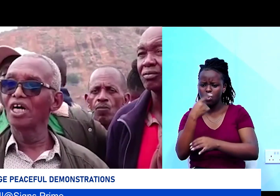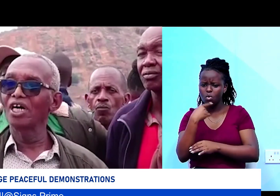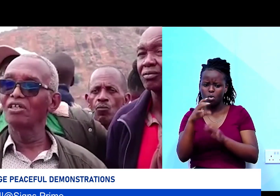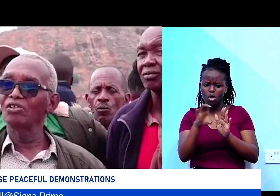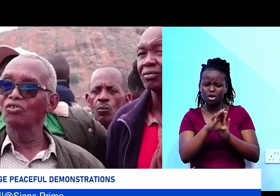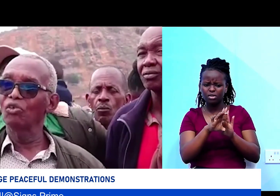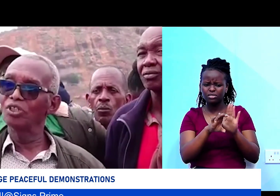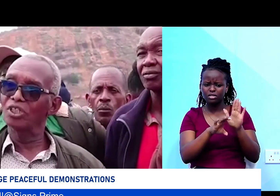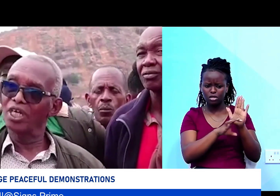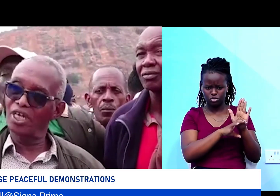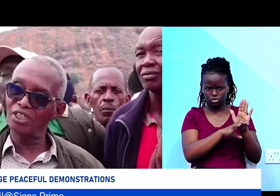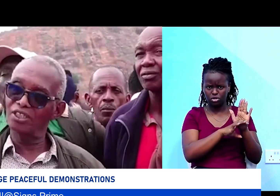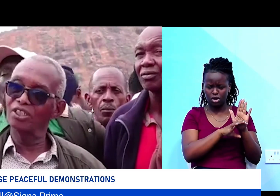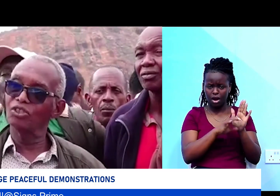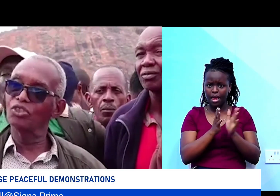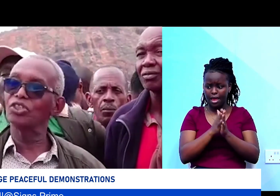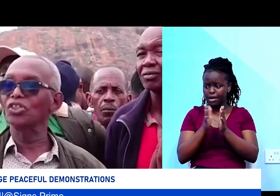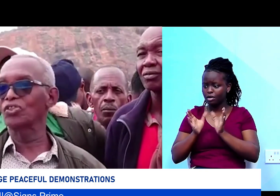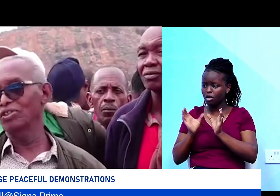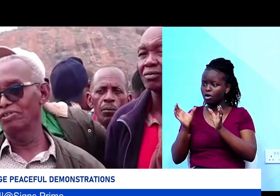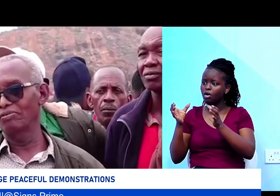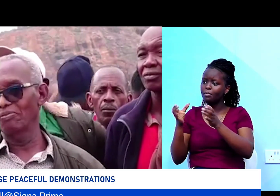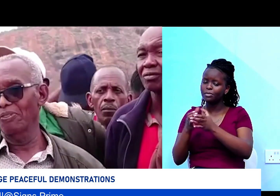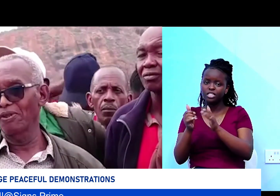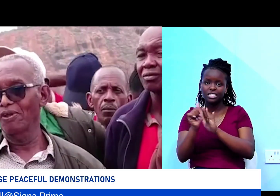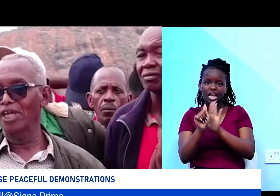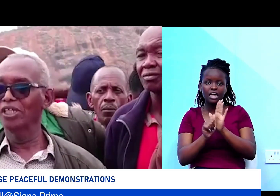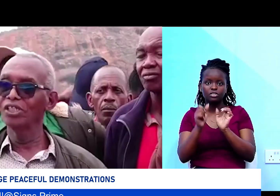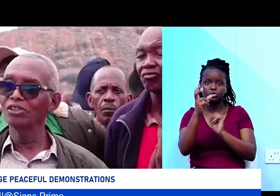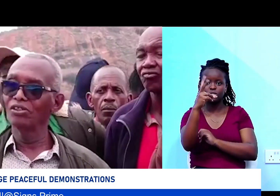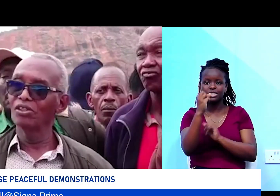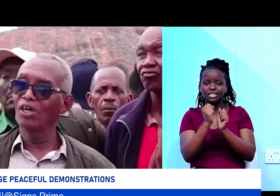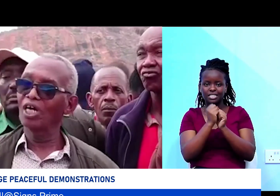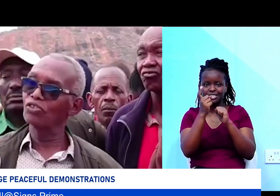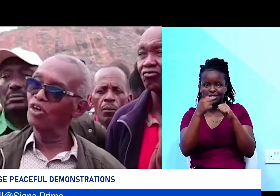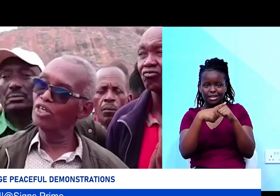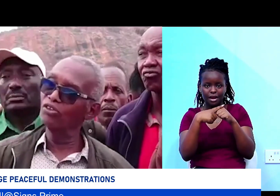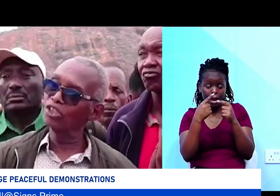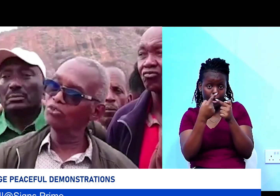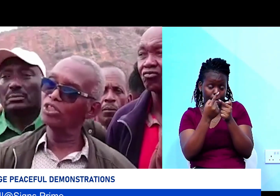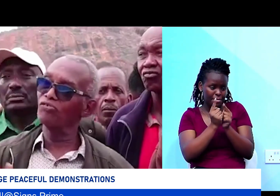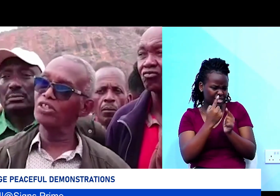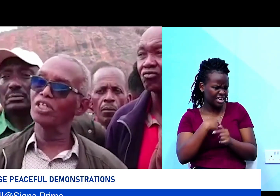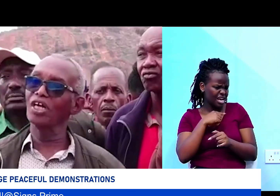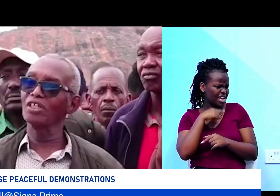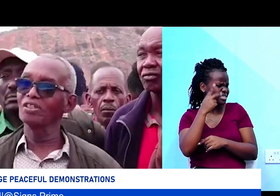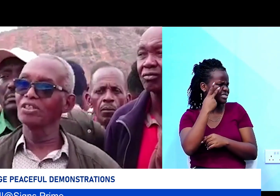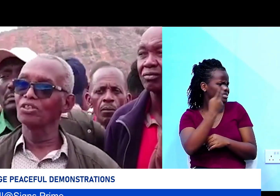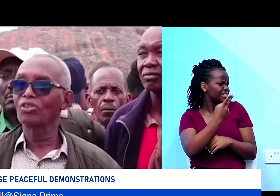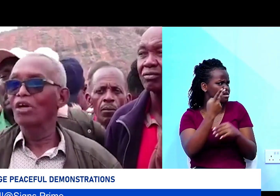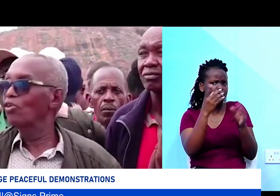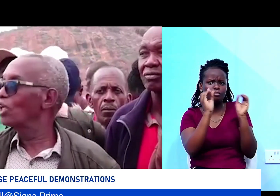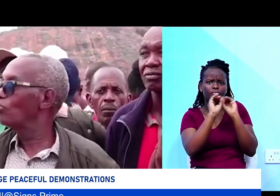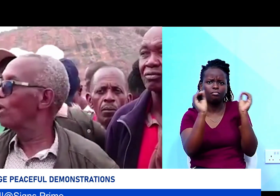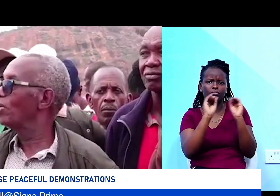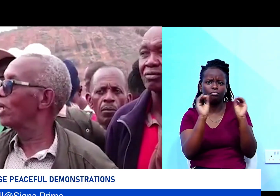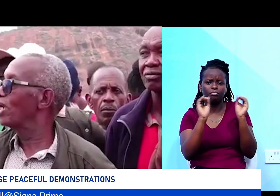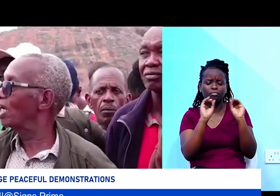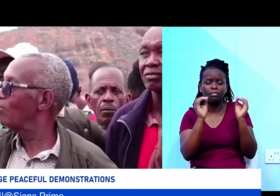na Community Land Act 2016. Lakini hatujaona hiyo kitu ikifanyika. Tunaona tu mambo hata kama